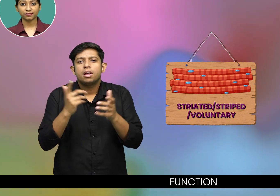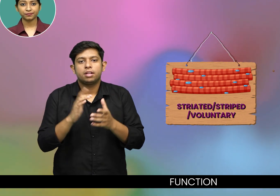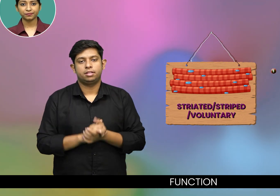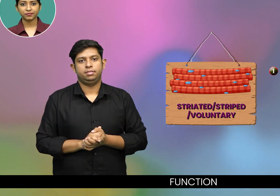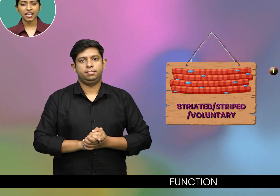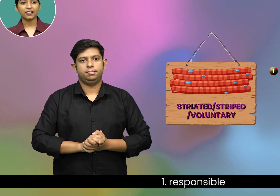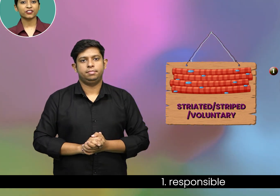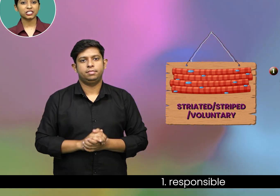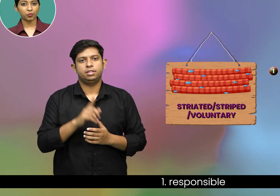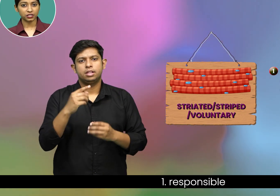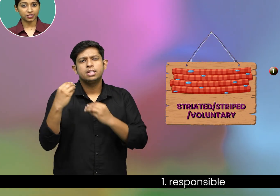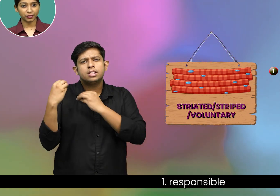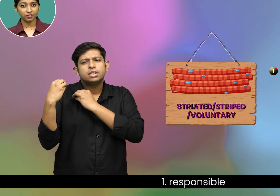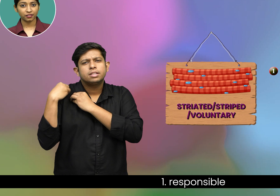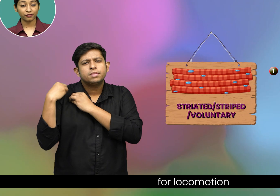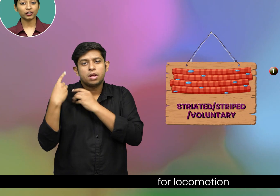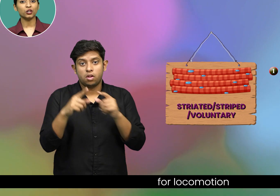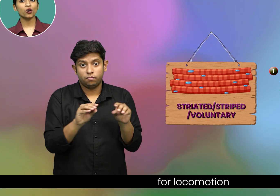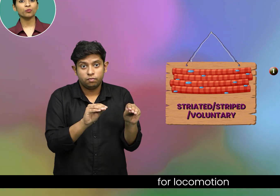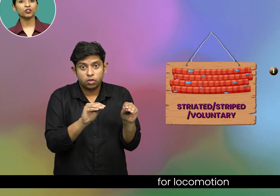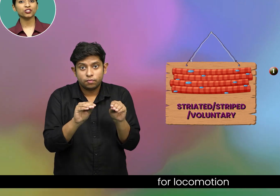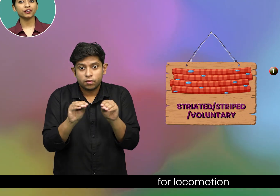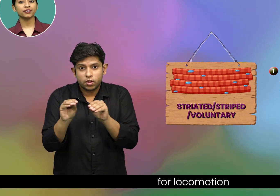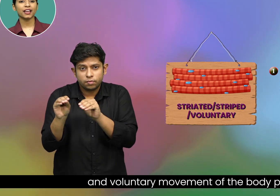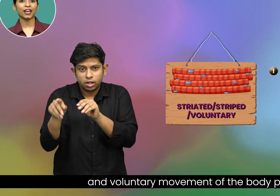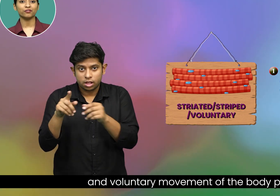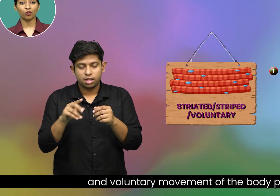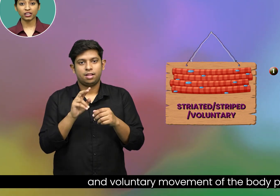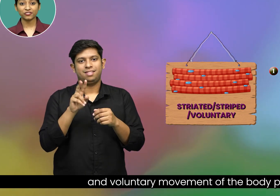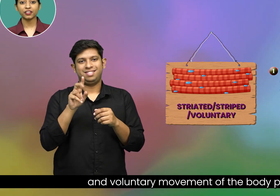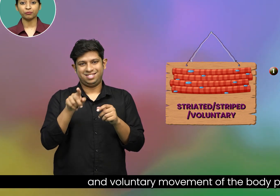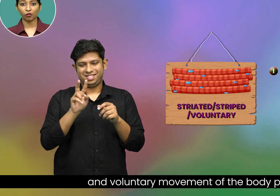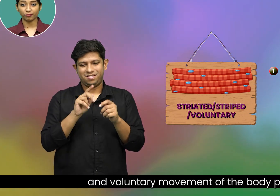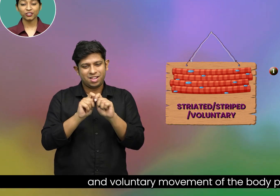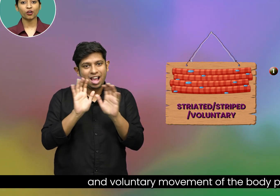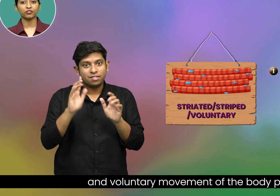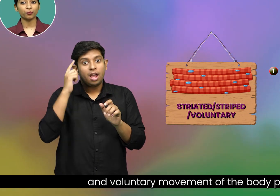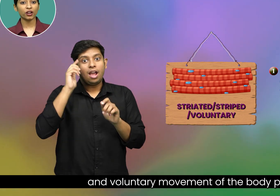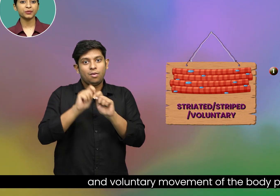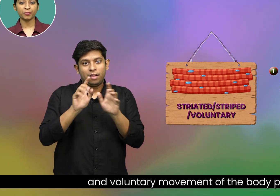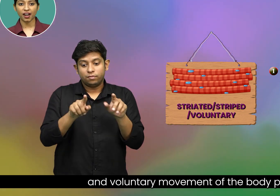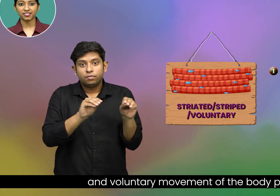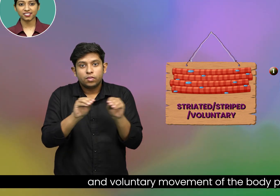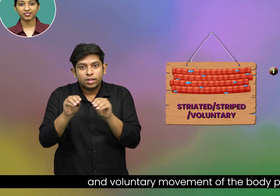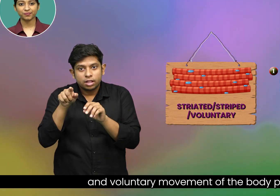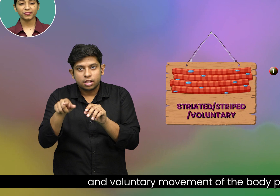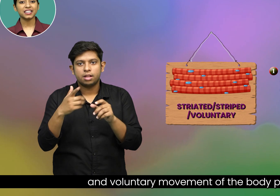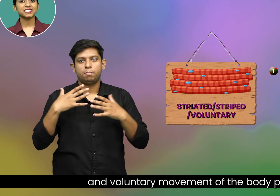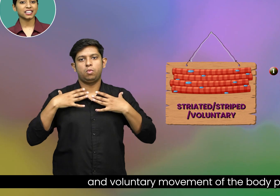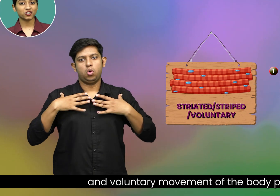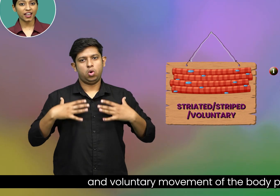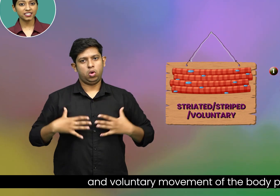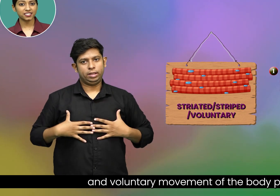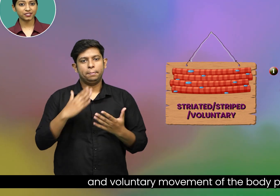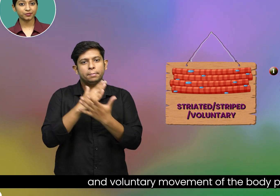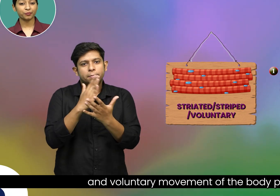Function: responsible for locomotion and voluntary movement of the body parts.